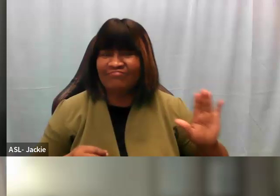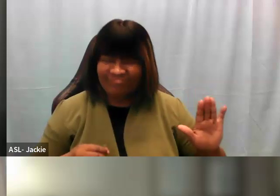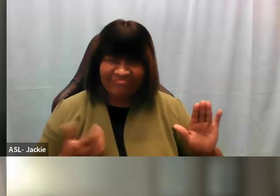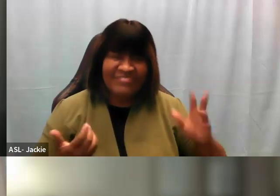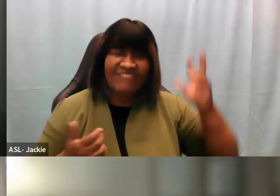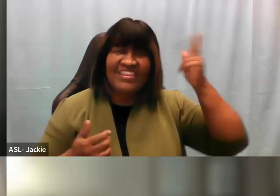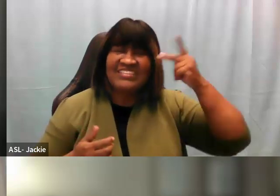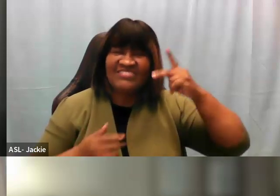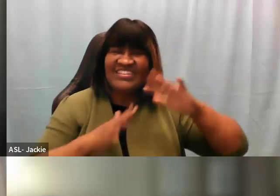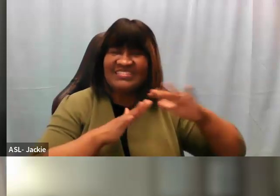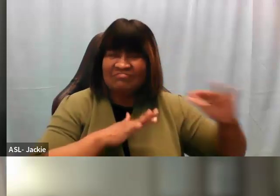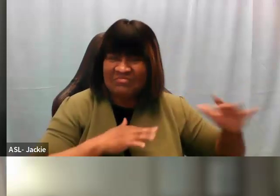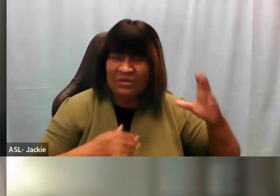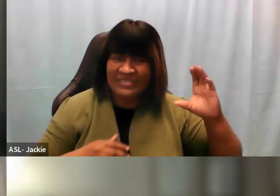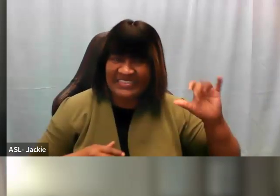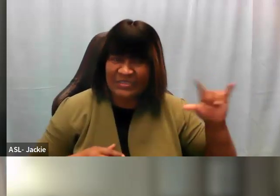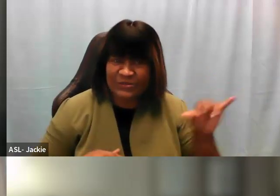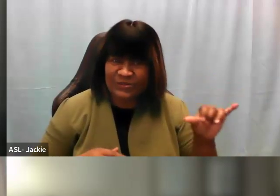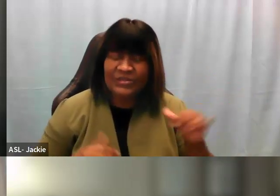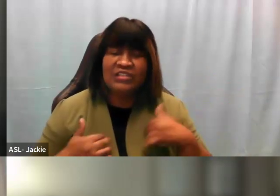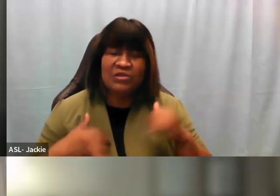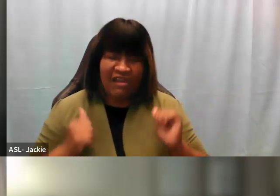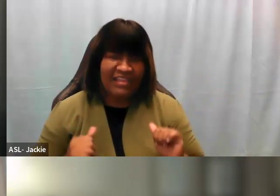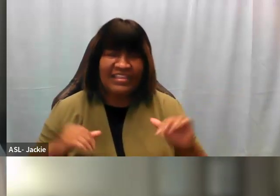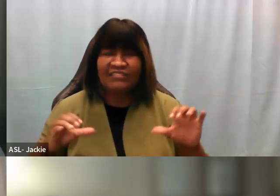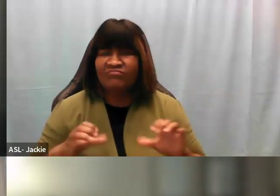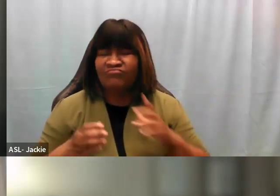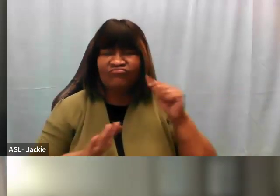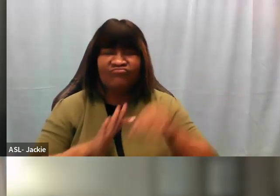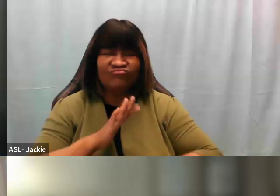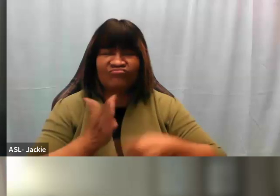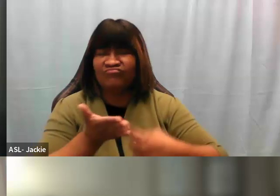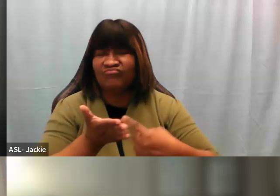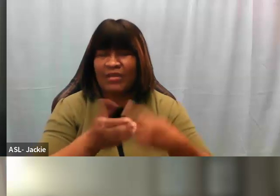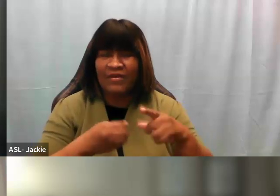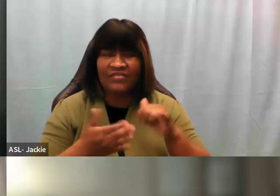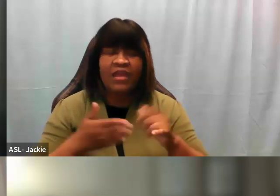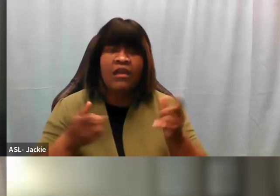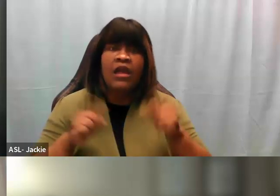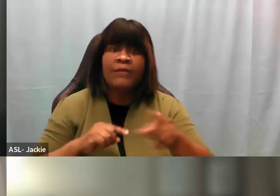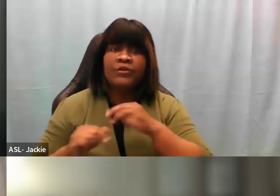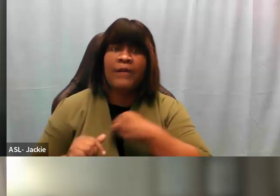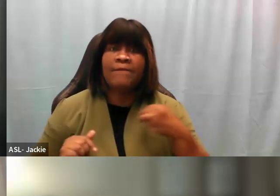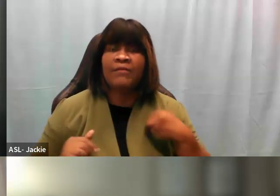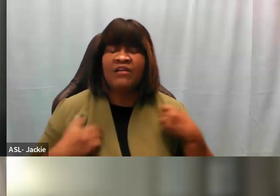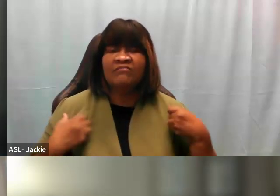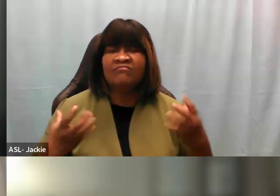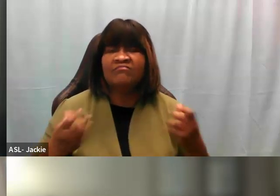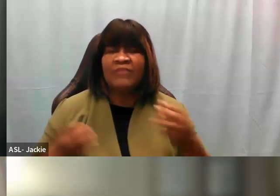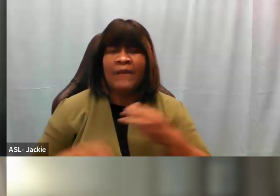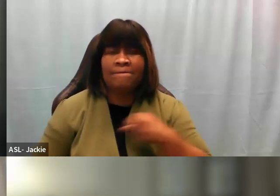philosophies and things like that. So we could just definitely do a very intensive thing. But also, if you're a member, we have tons of